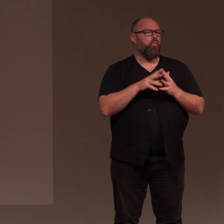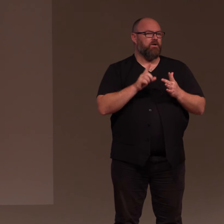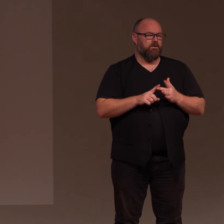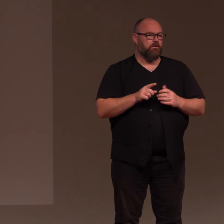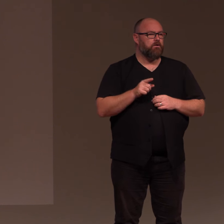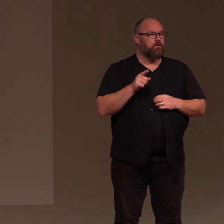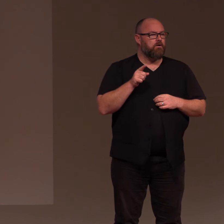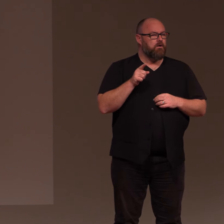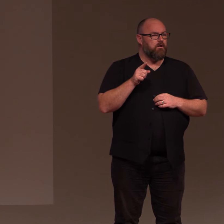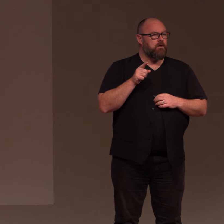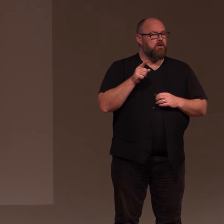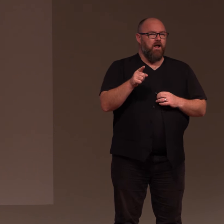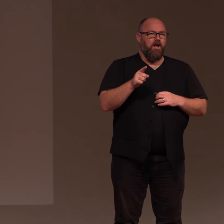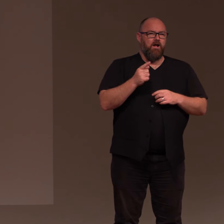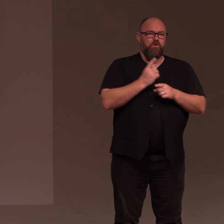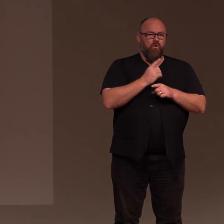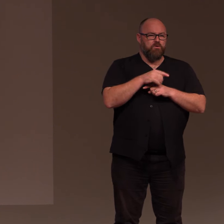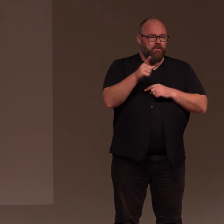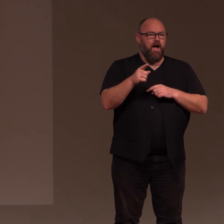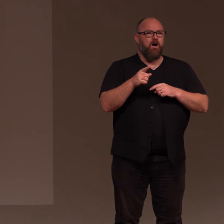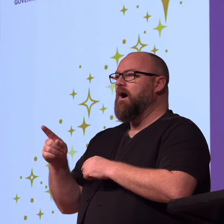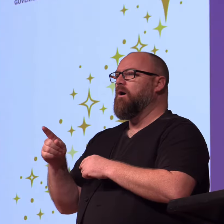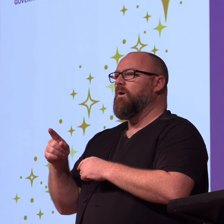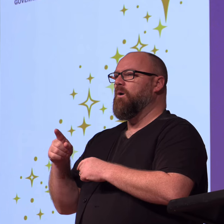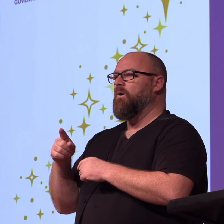Ungawi touches on, Ung means the soul,